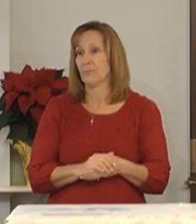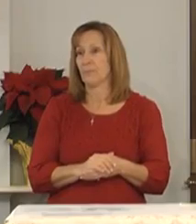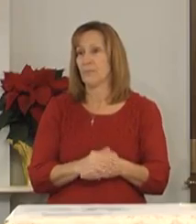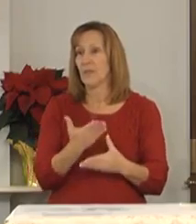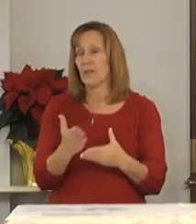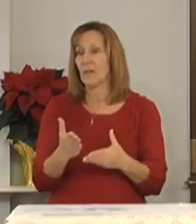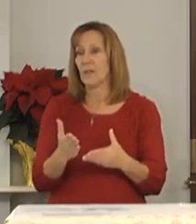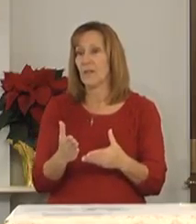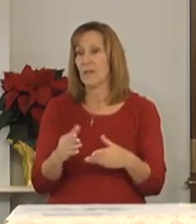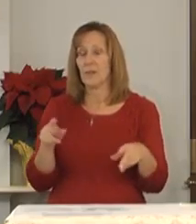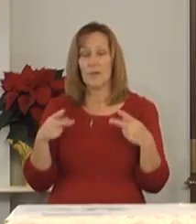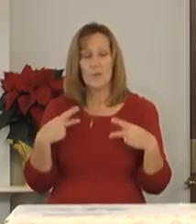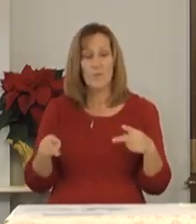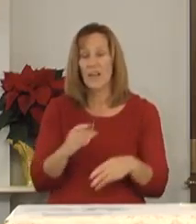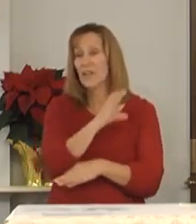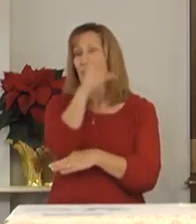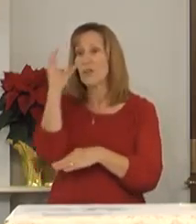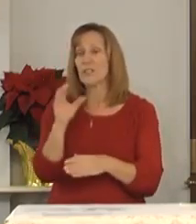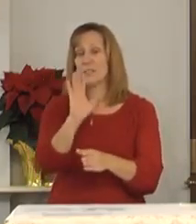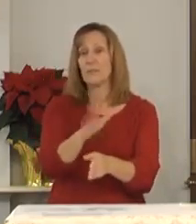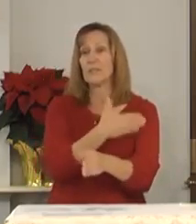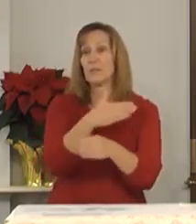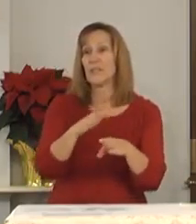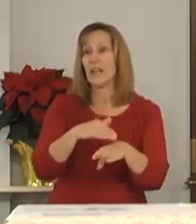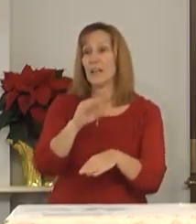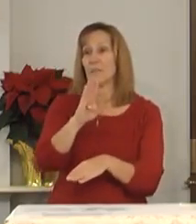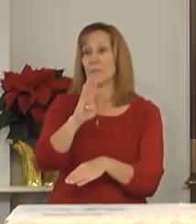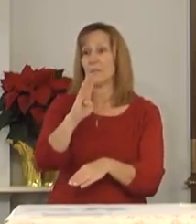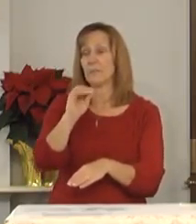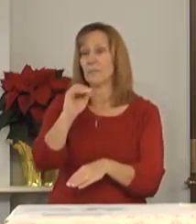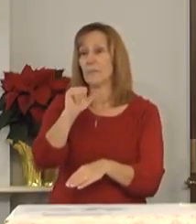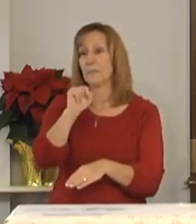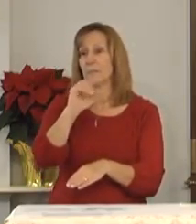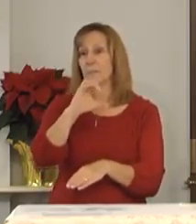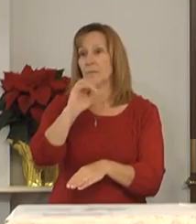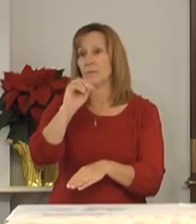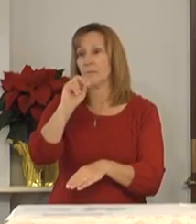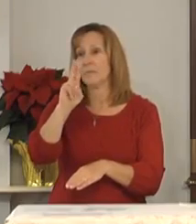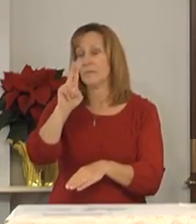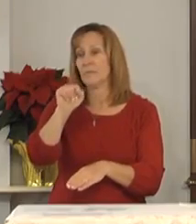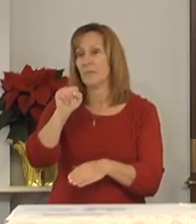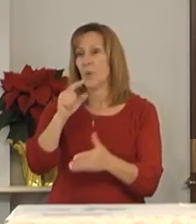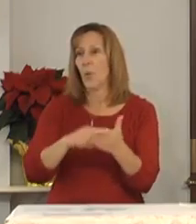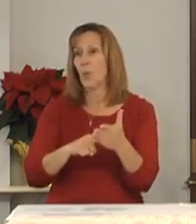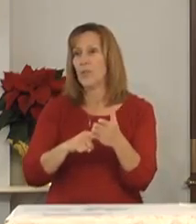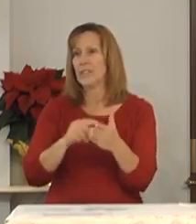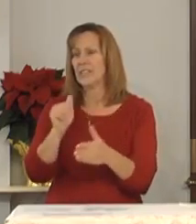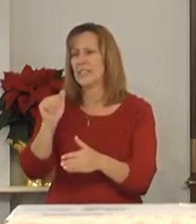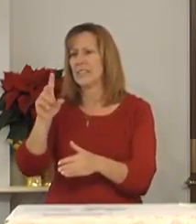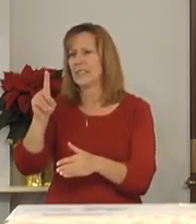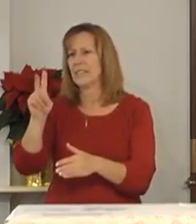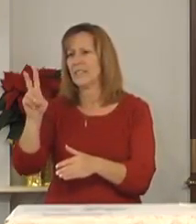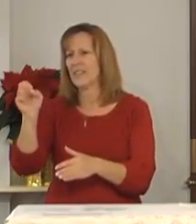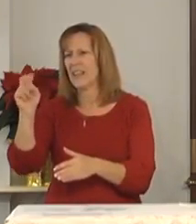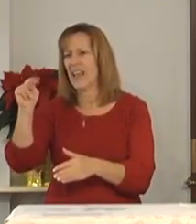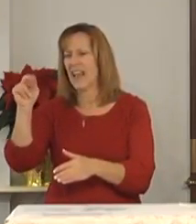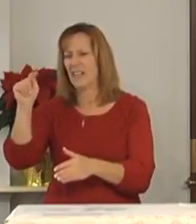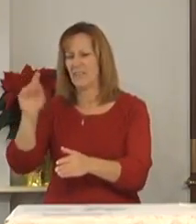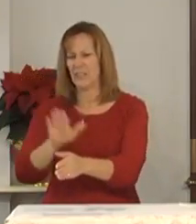They're playing Christmas music at Boscov's. What's this Advent hymn stuff?